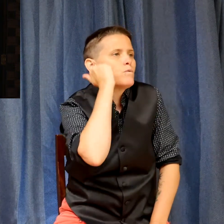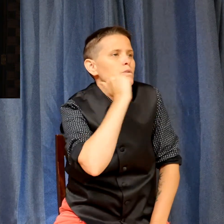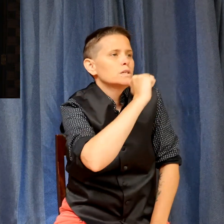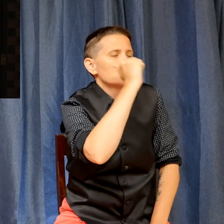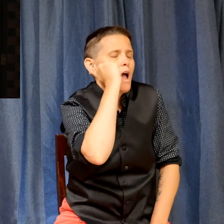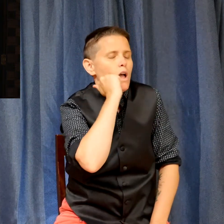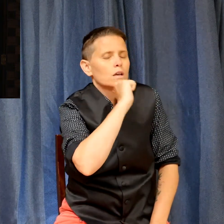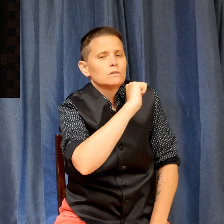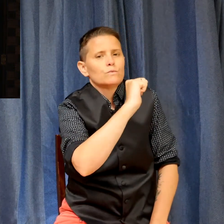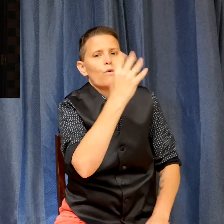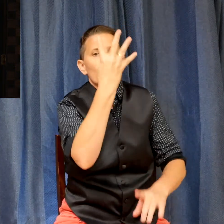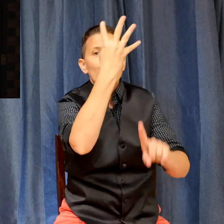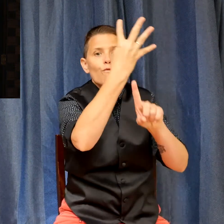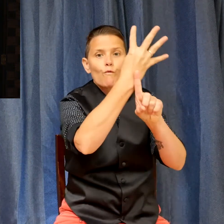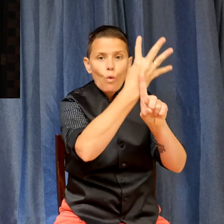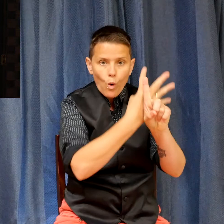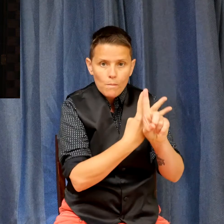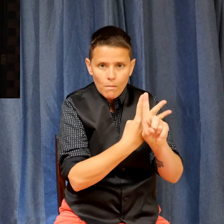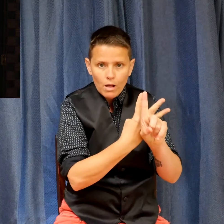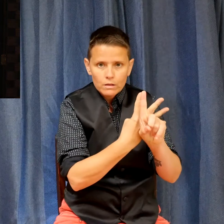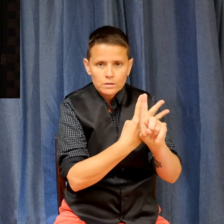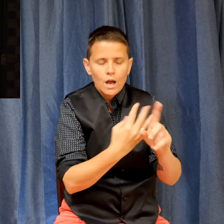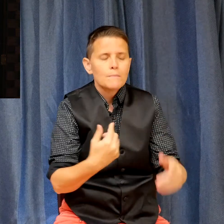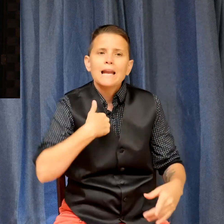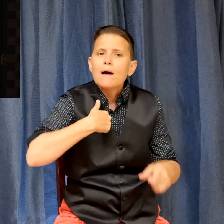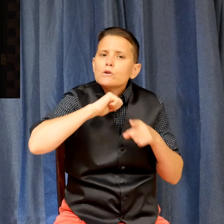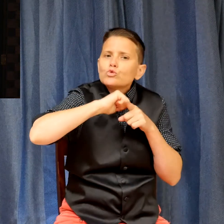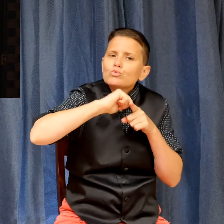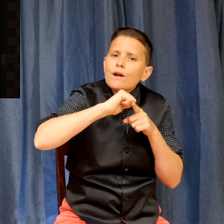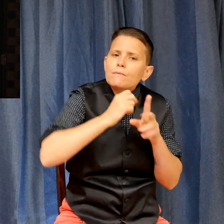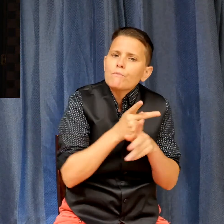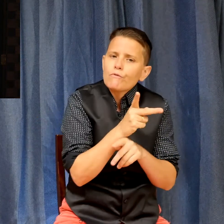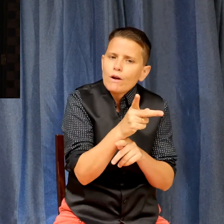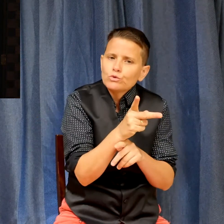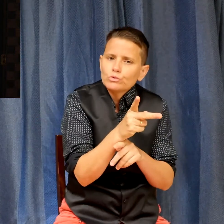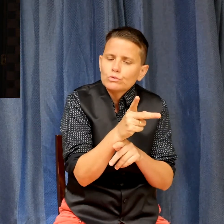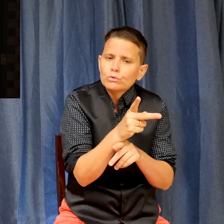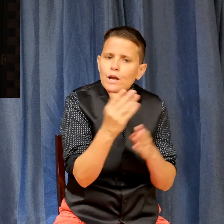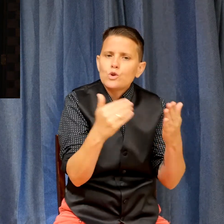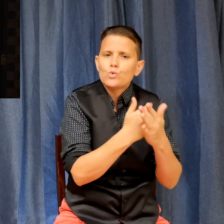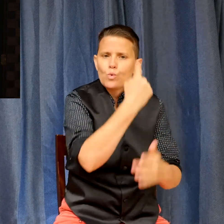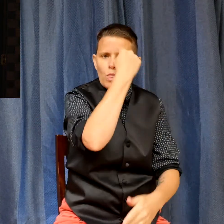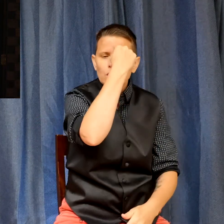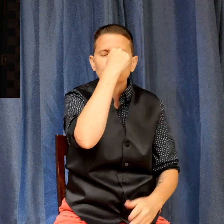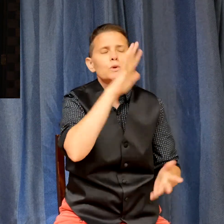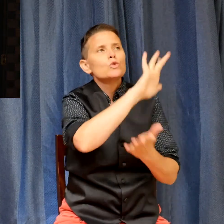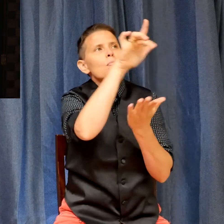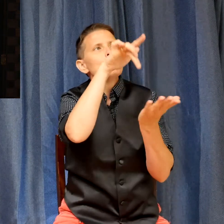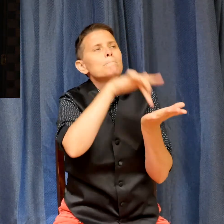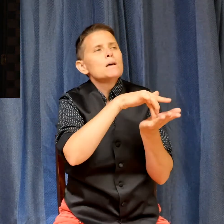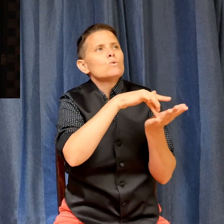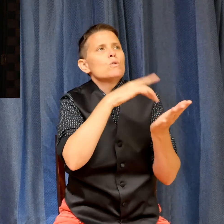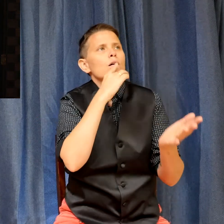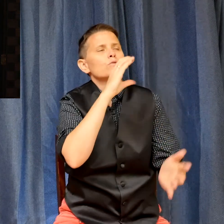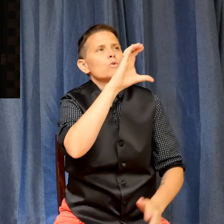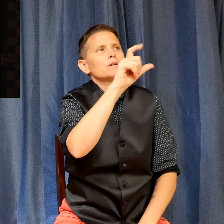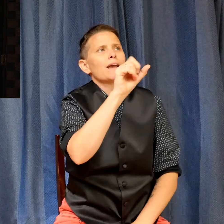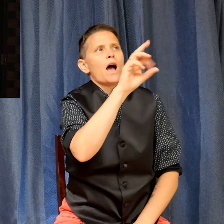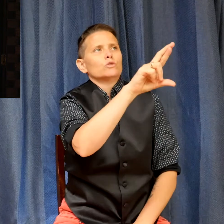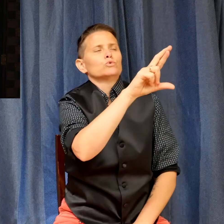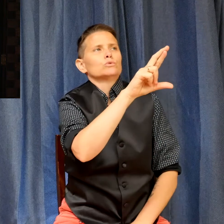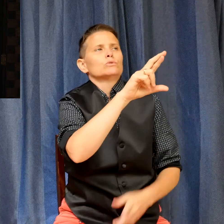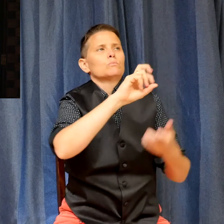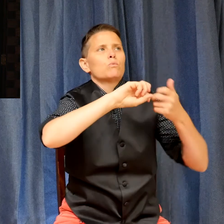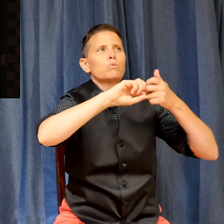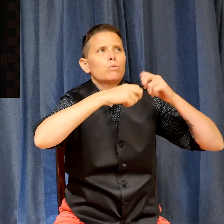in New Thought. Right. And, when you're in the midst of your cancer issue, it's